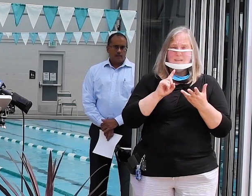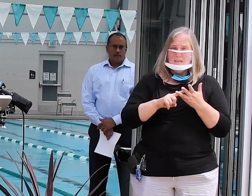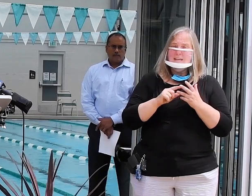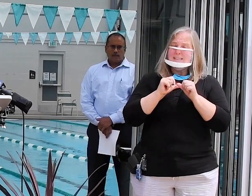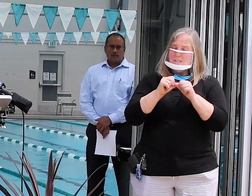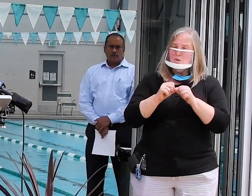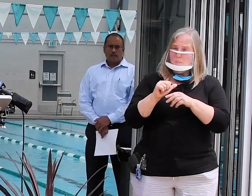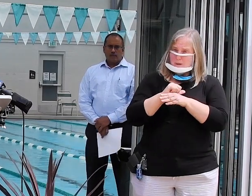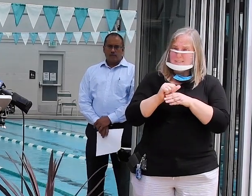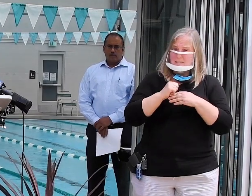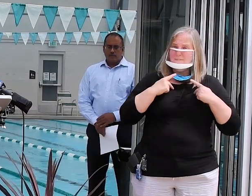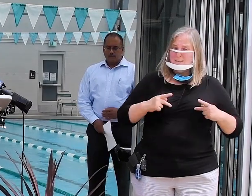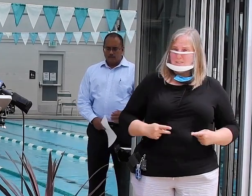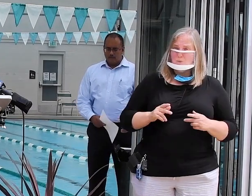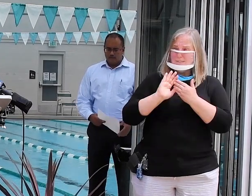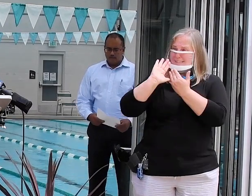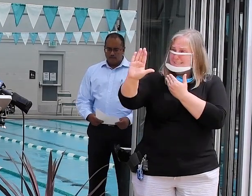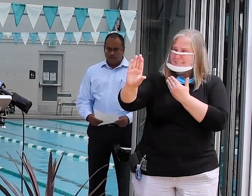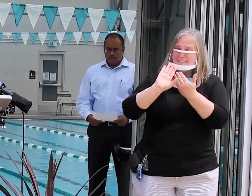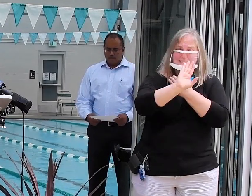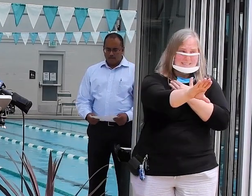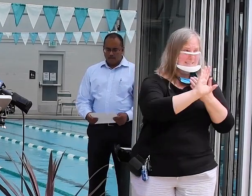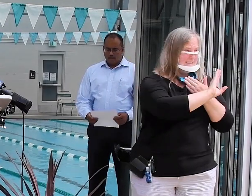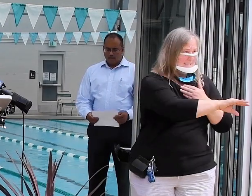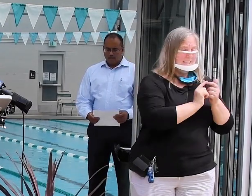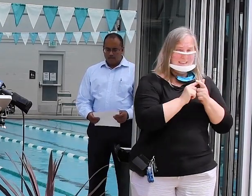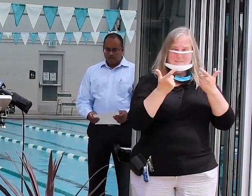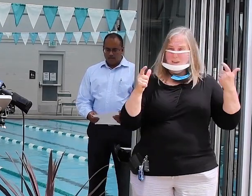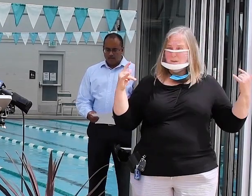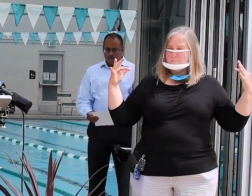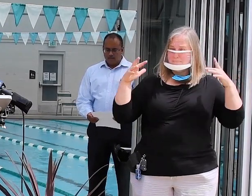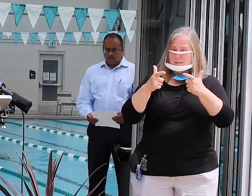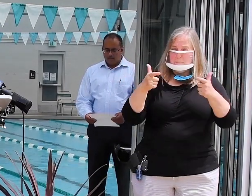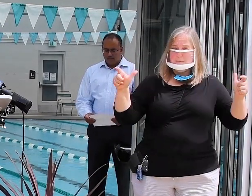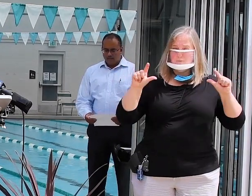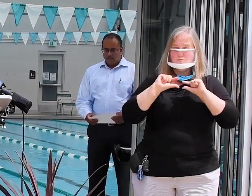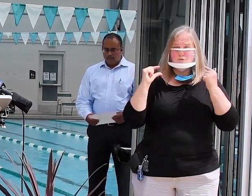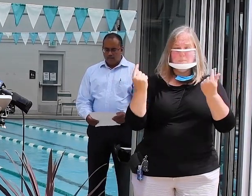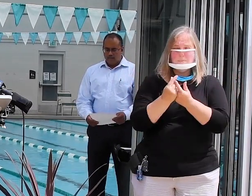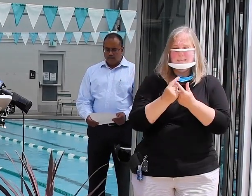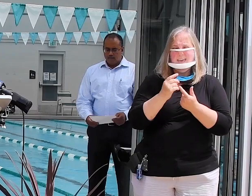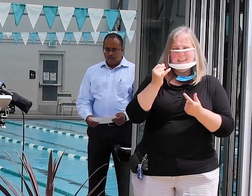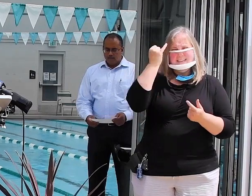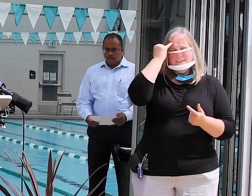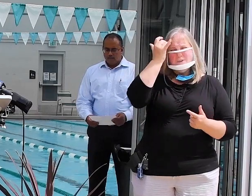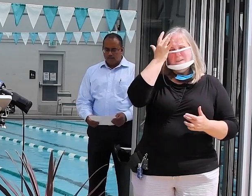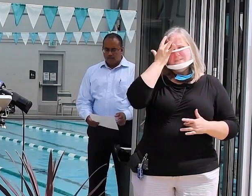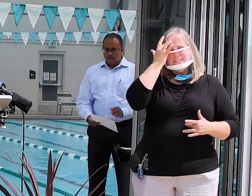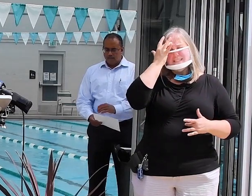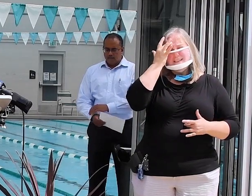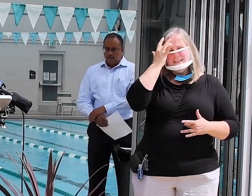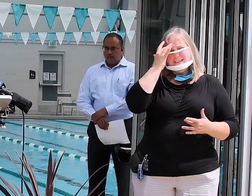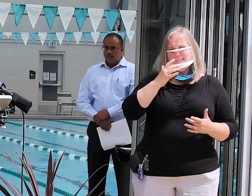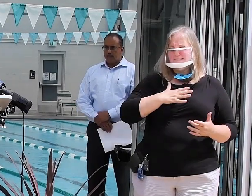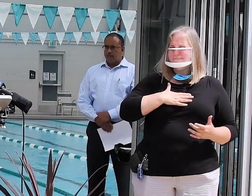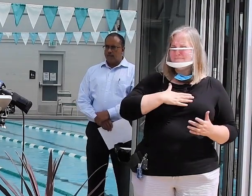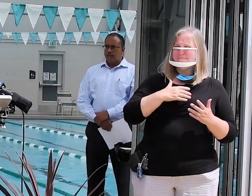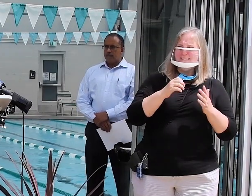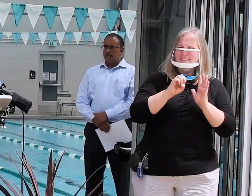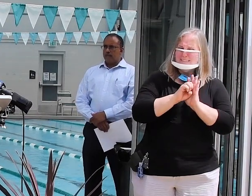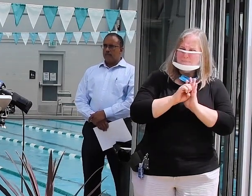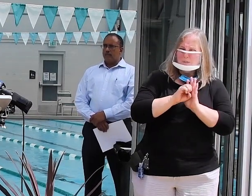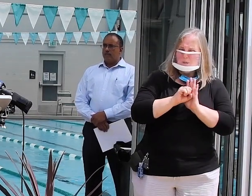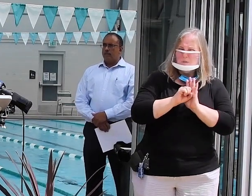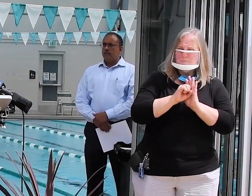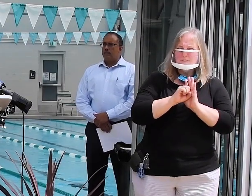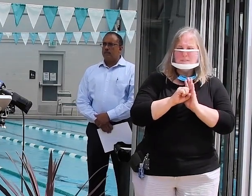physical distancing in very large groups, and getting tested if you're feeling sick or experiencing symptoms if